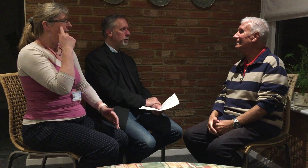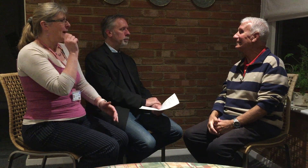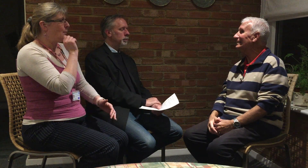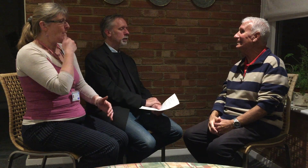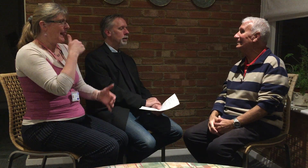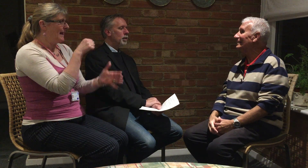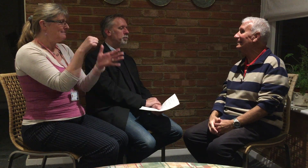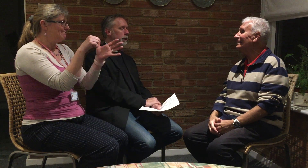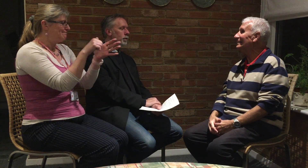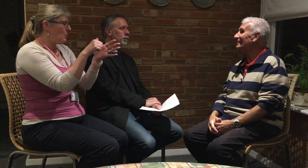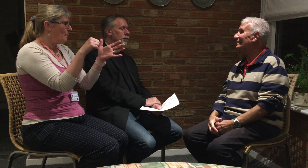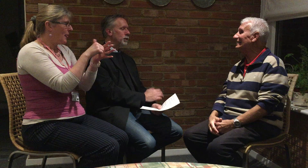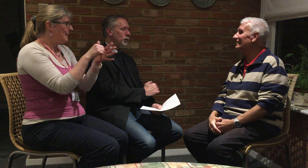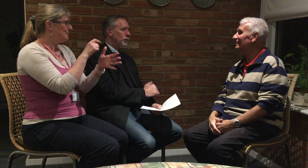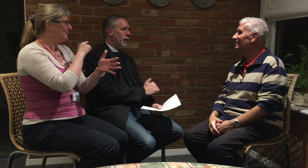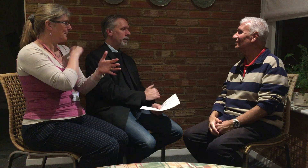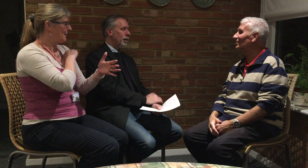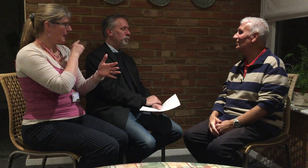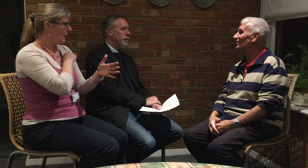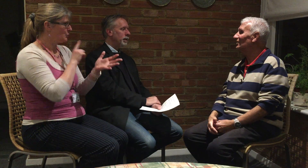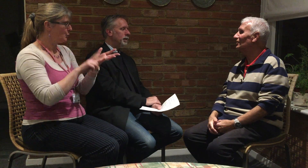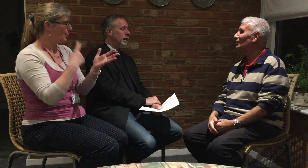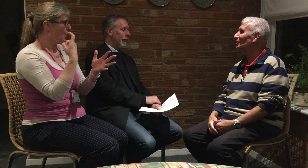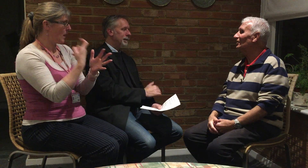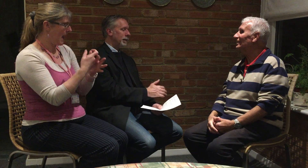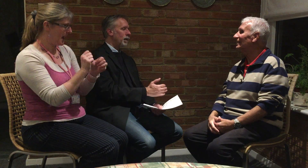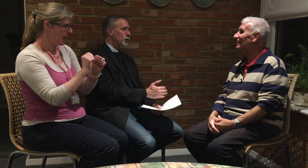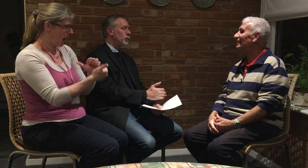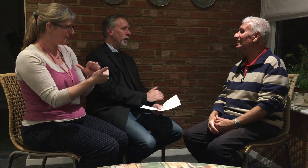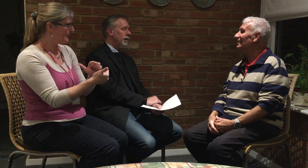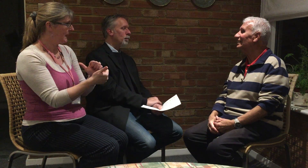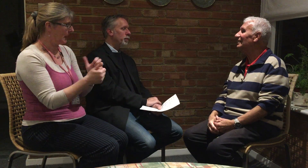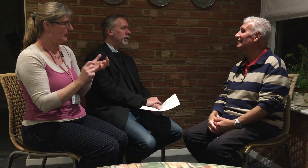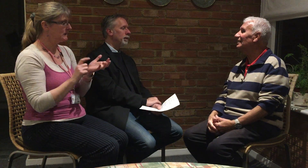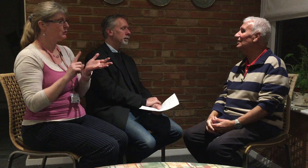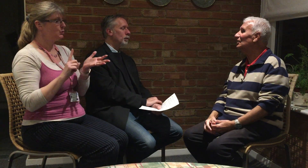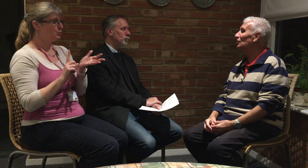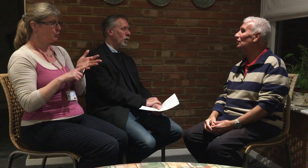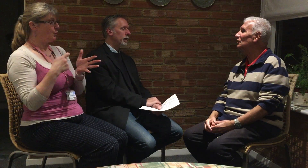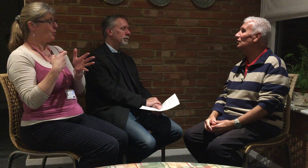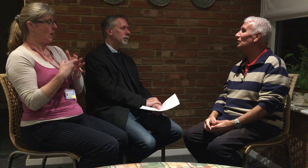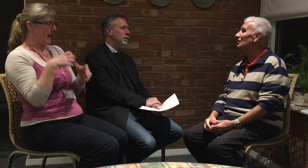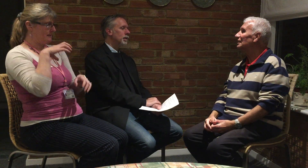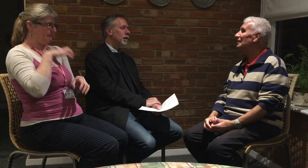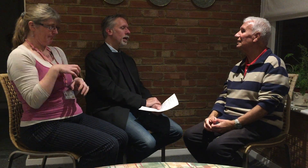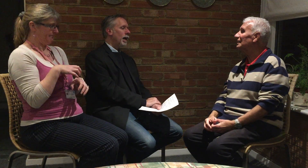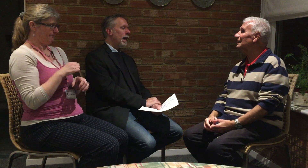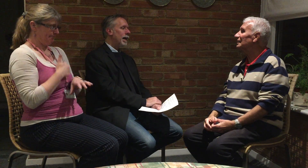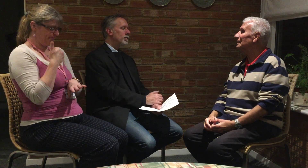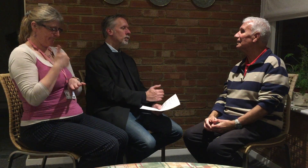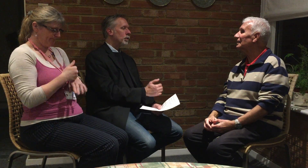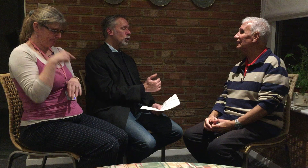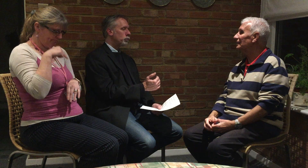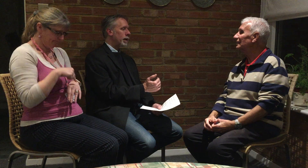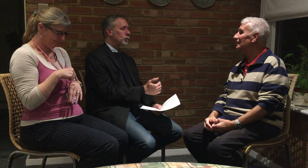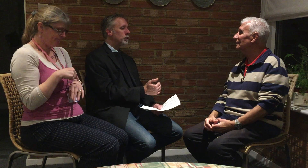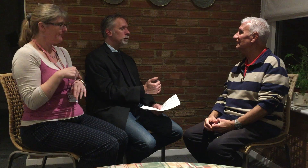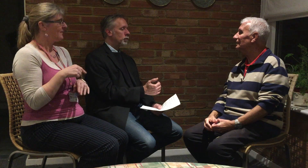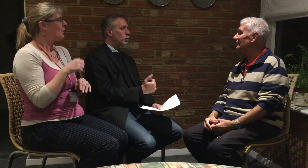problem, because the UK company is a UK company in its own right, and the crowd that we